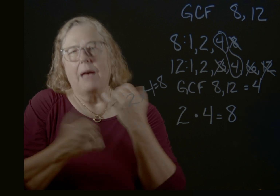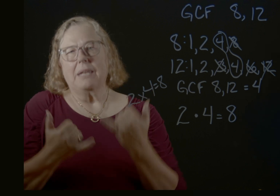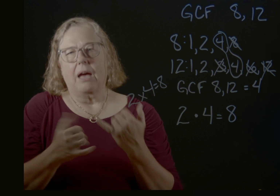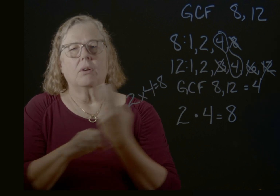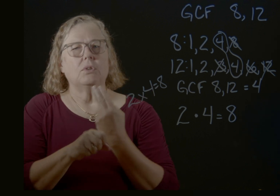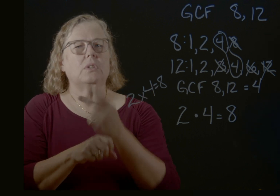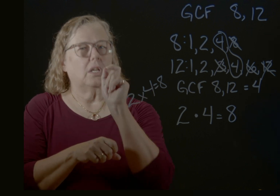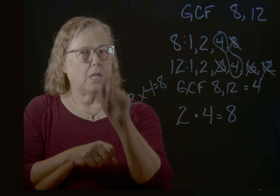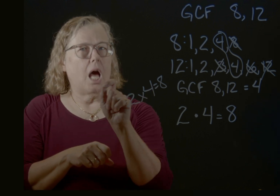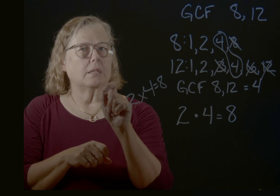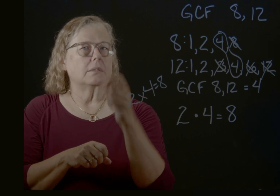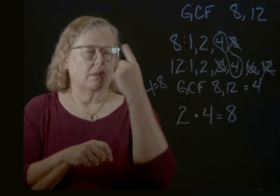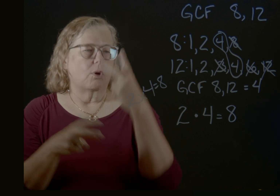get used to it, right? We just got to practice.